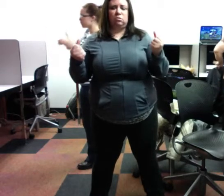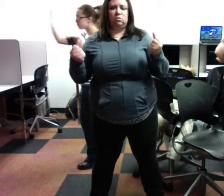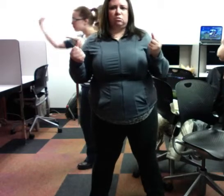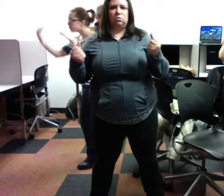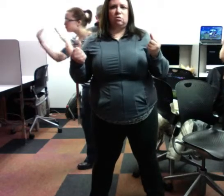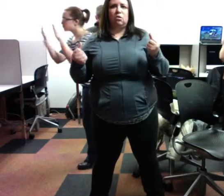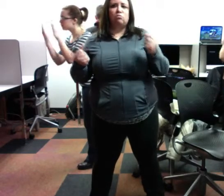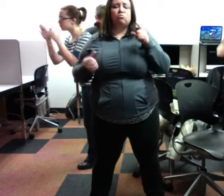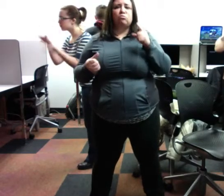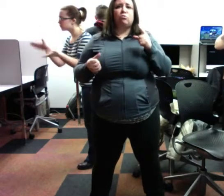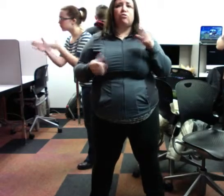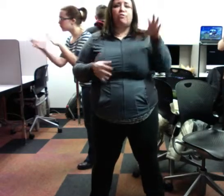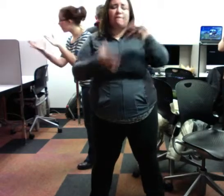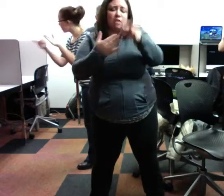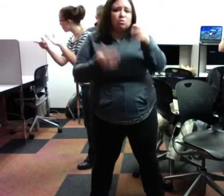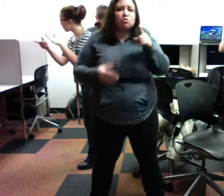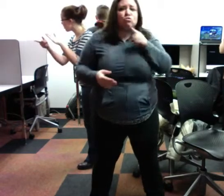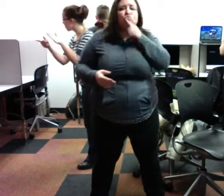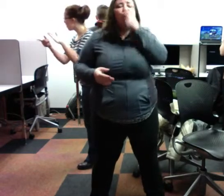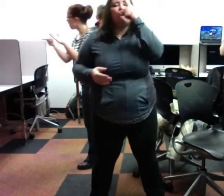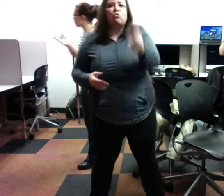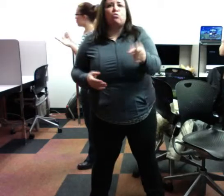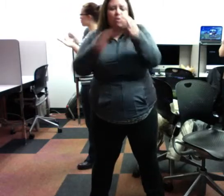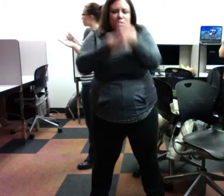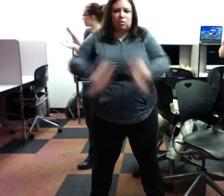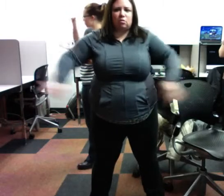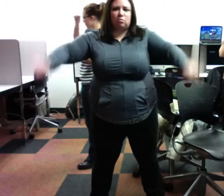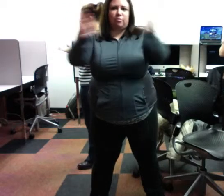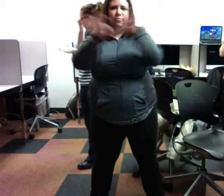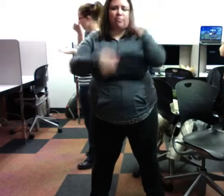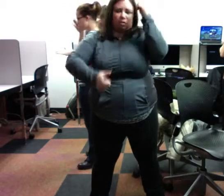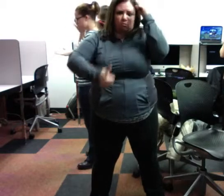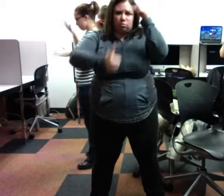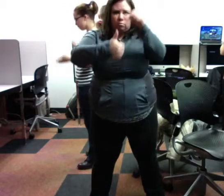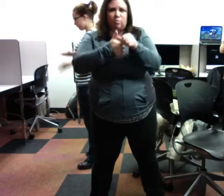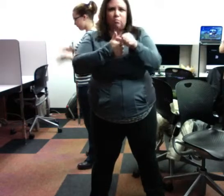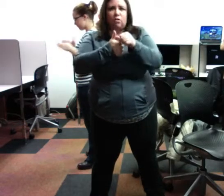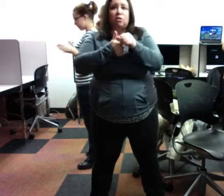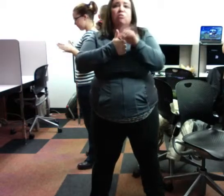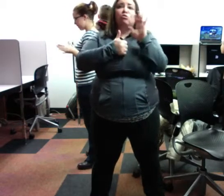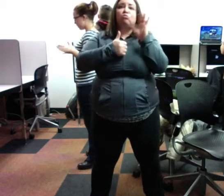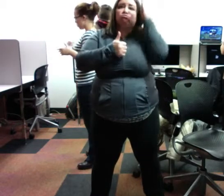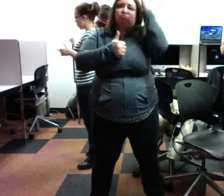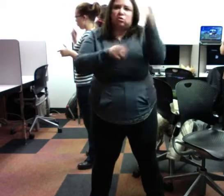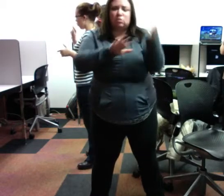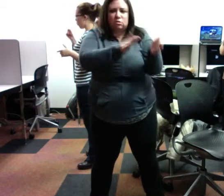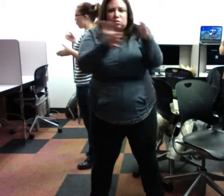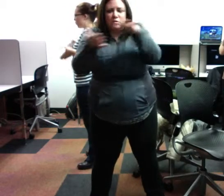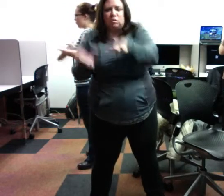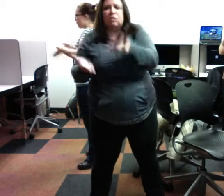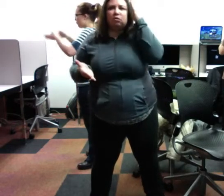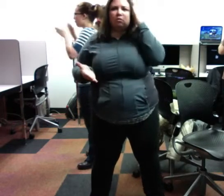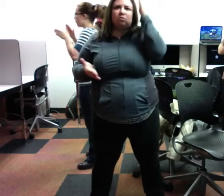important. Remembering that you are going to die is the best way I know to avoid the trap of thinking you have something to